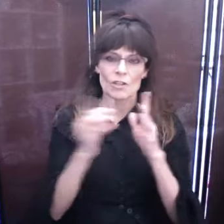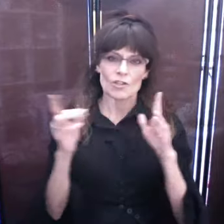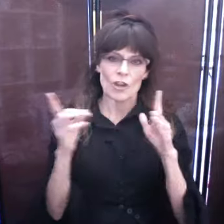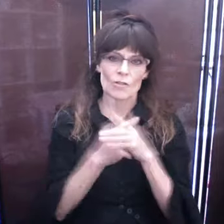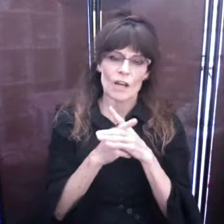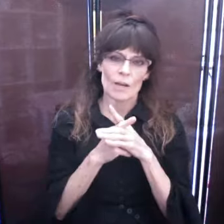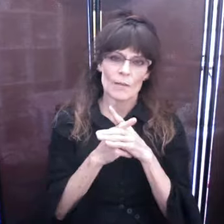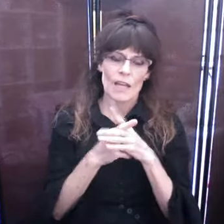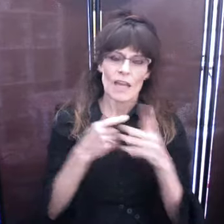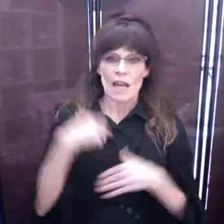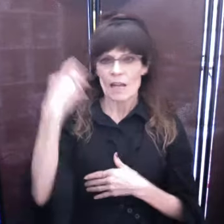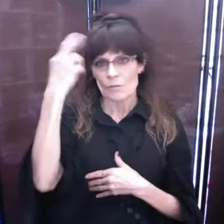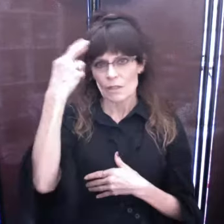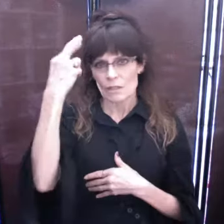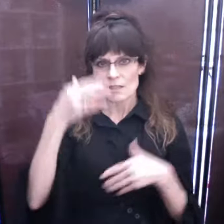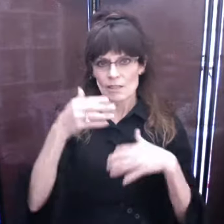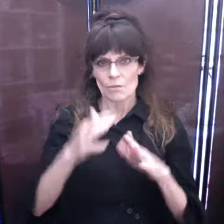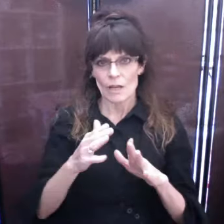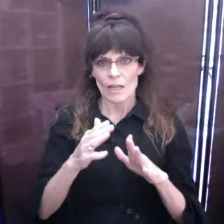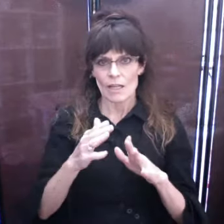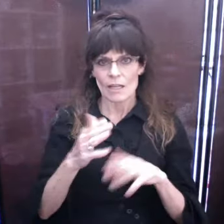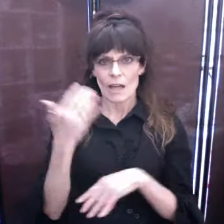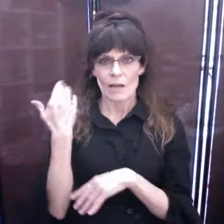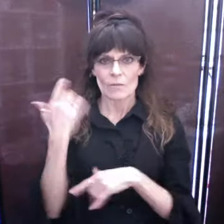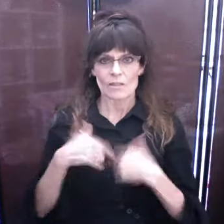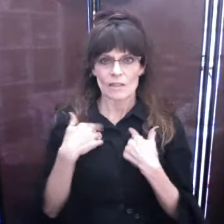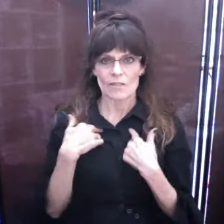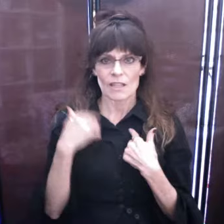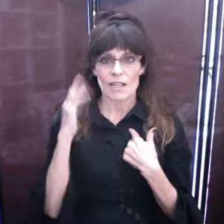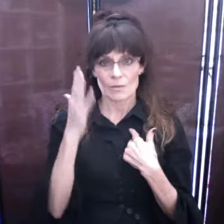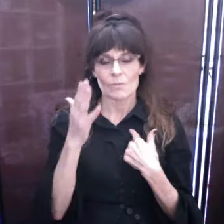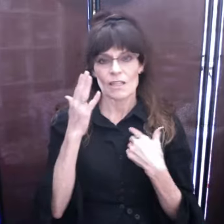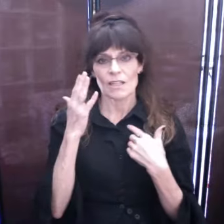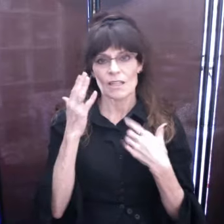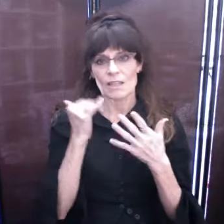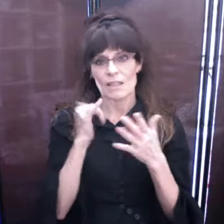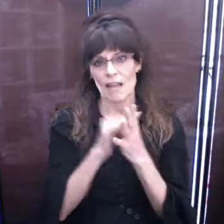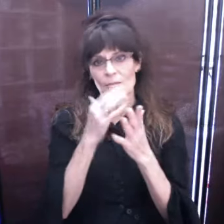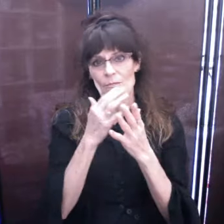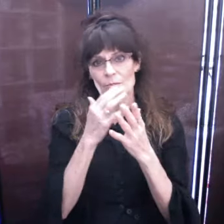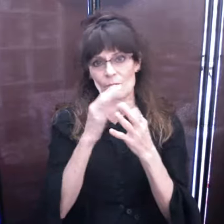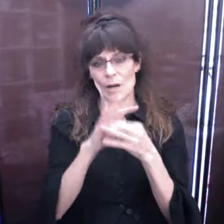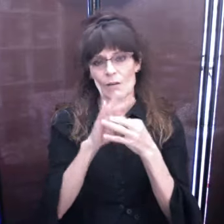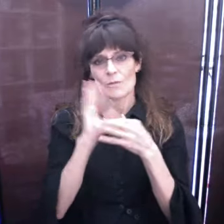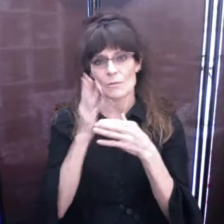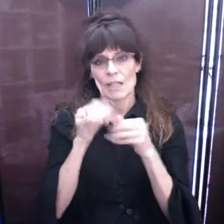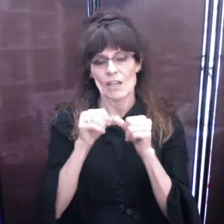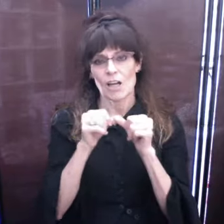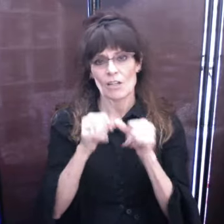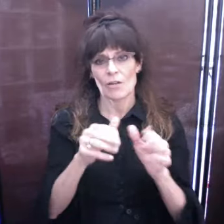to realize is the way that I was living, well, it was just going to be, that part of my life was just going to be an ongoing path. But I still, when they come